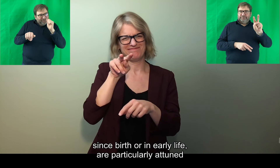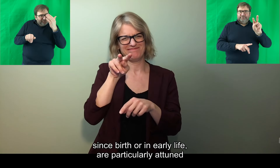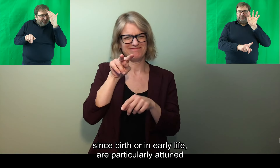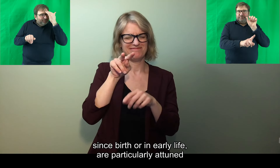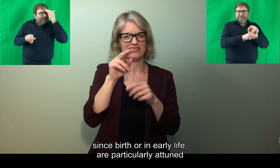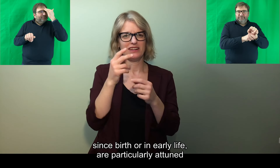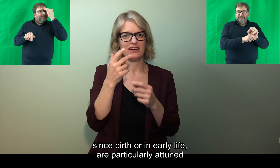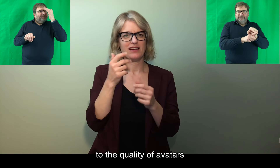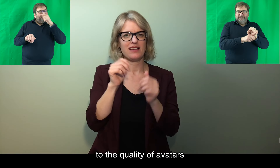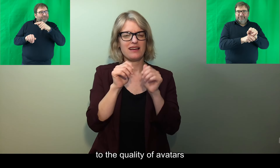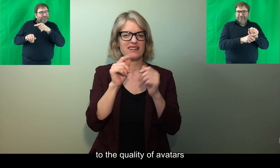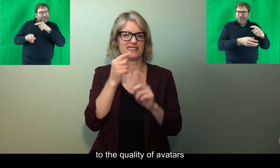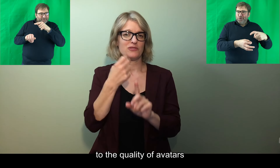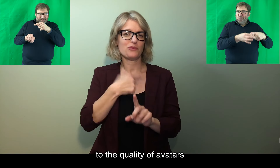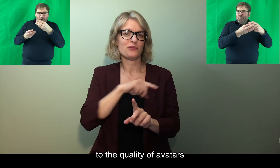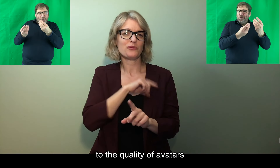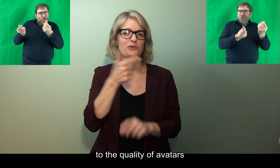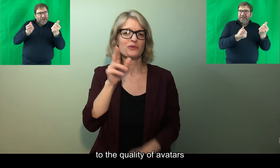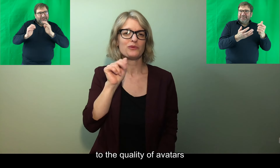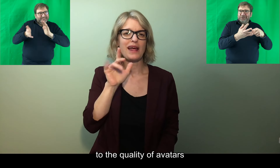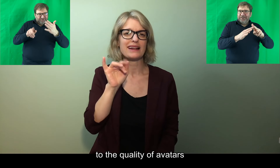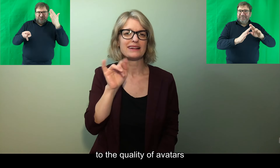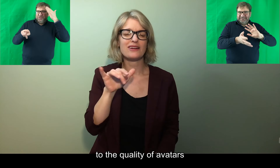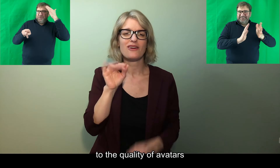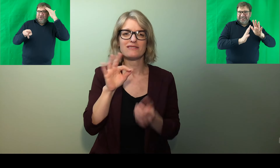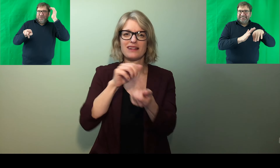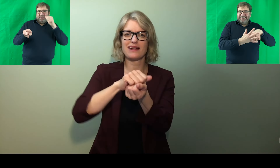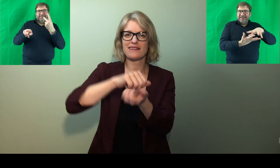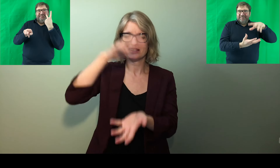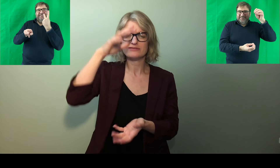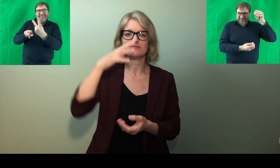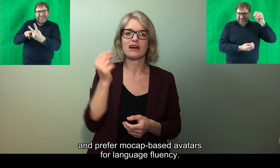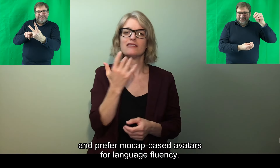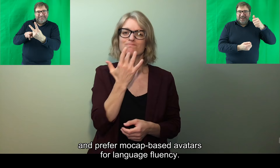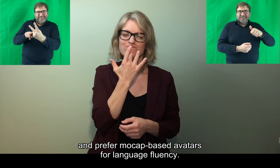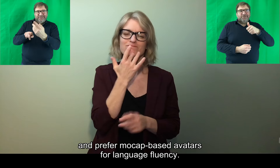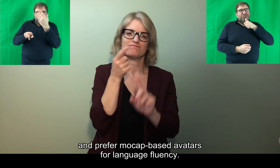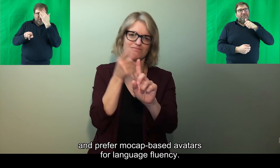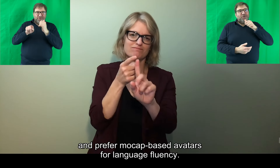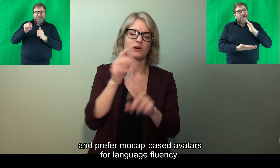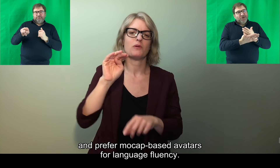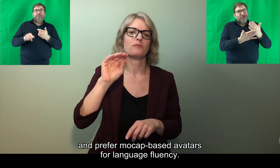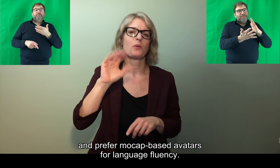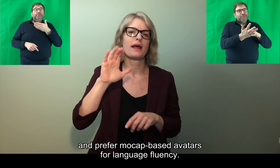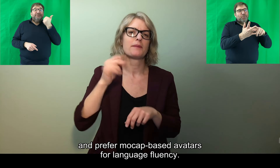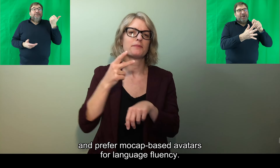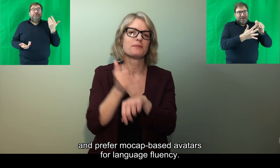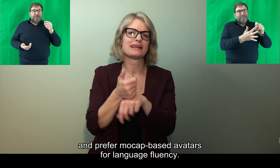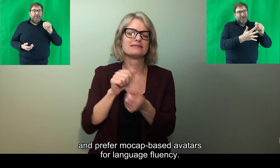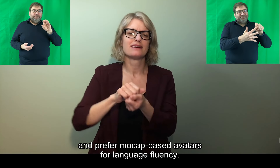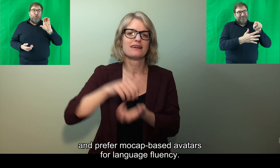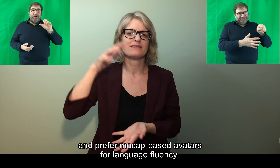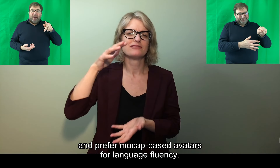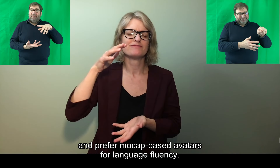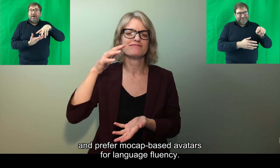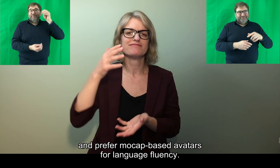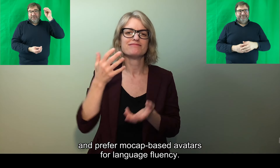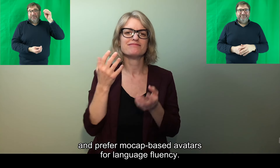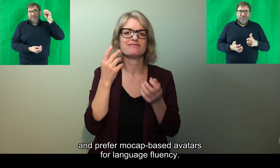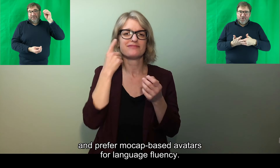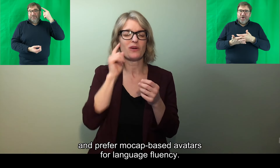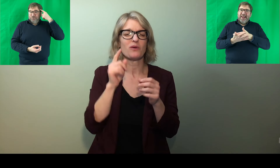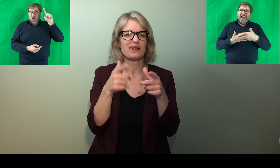particularly attuned to the quality of avatars and prefer mocap-based avatars for